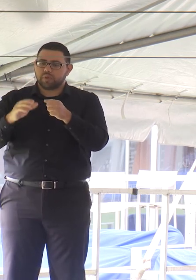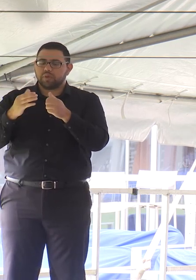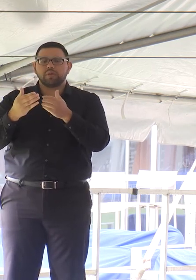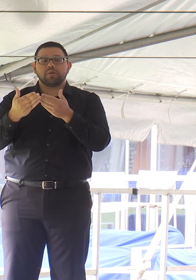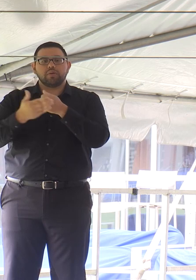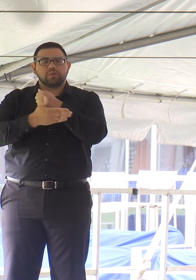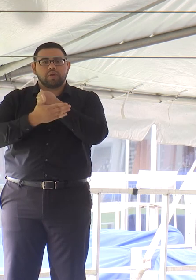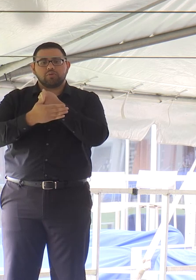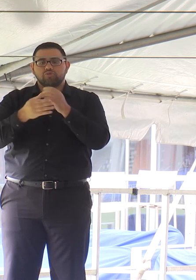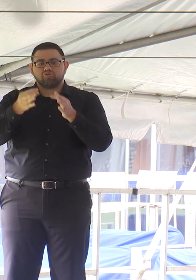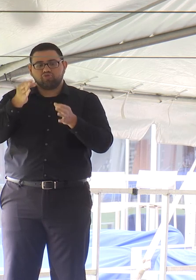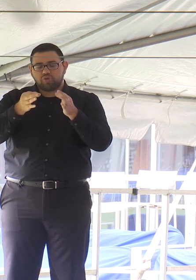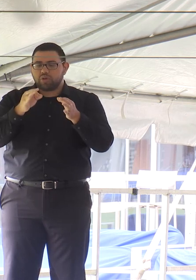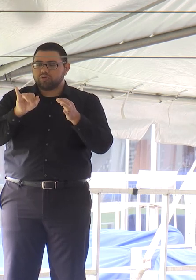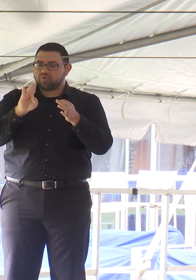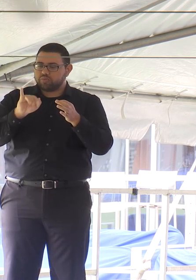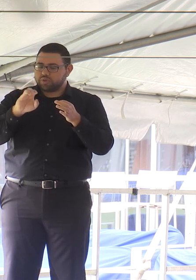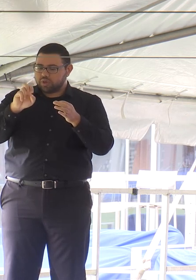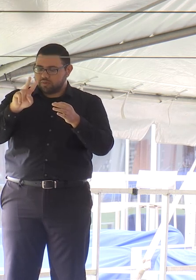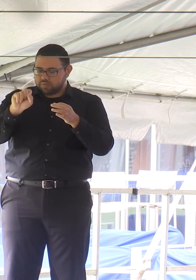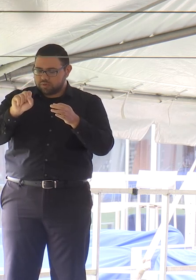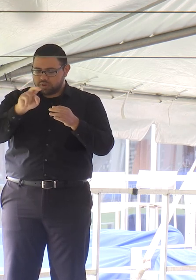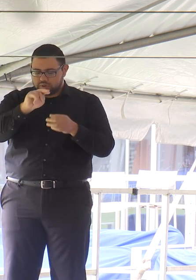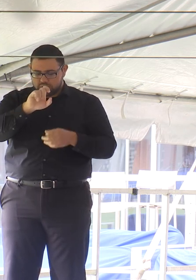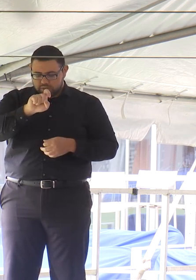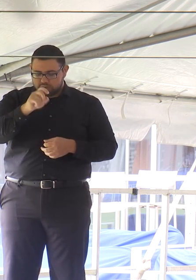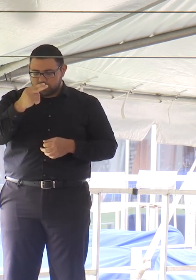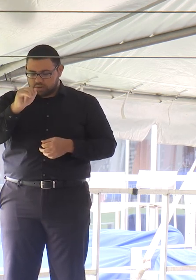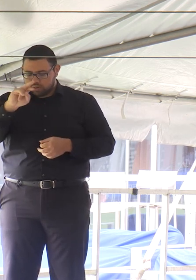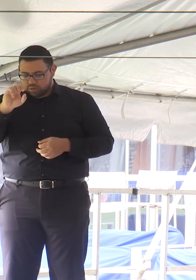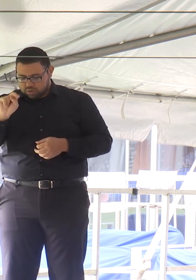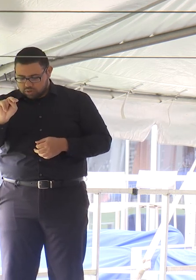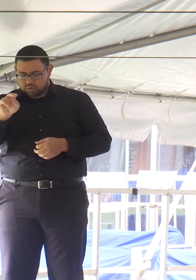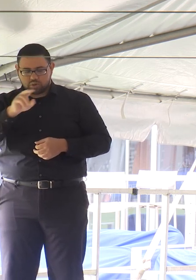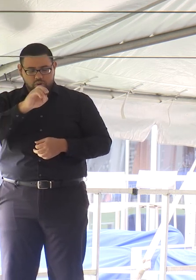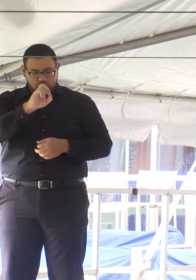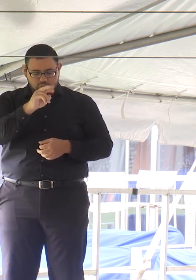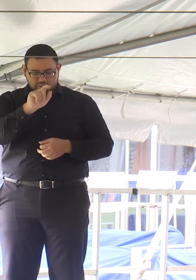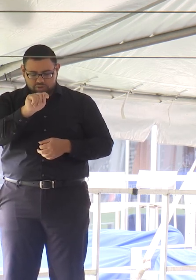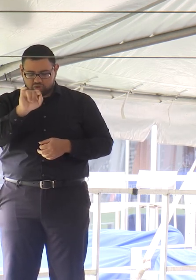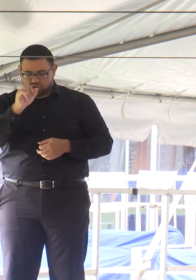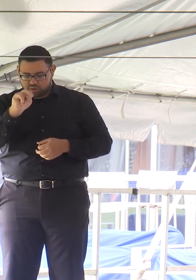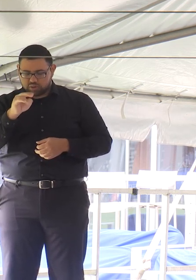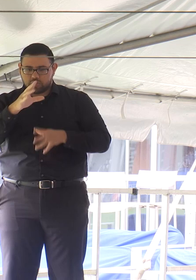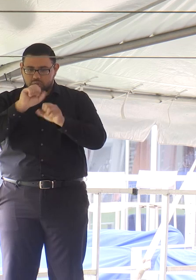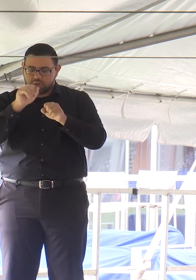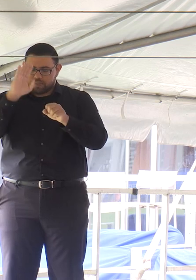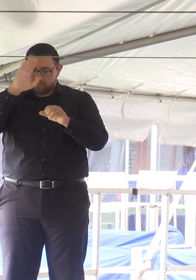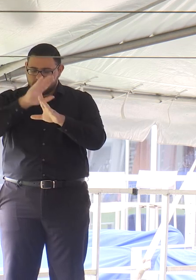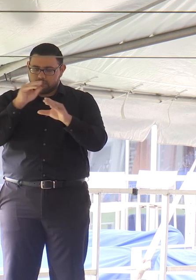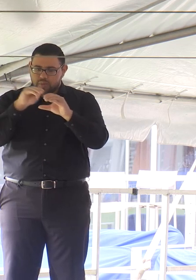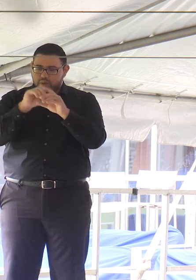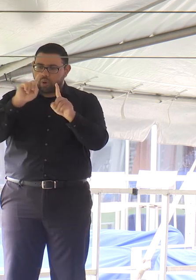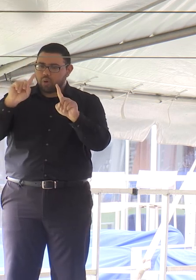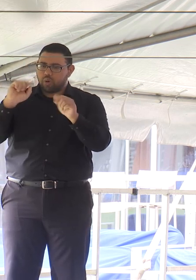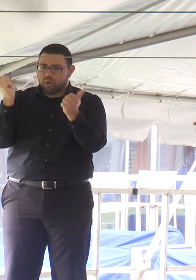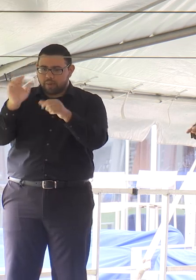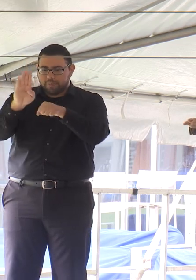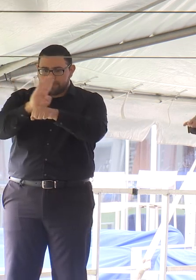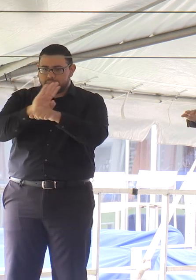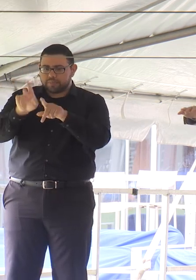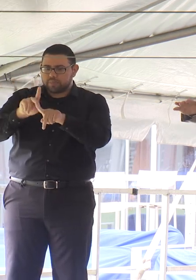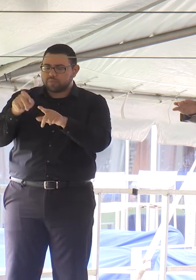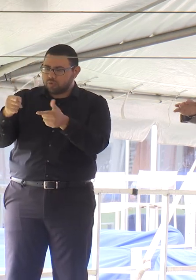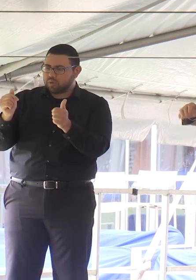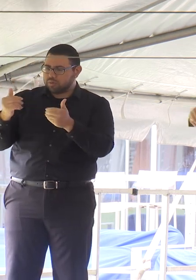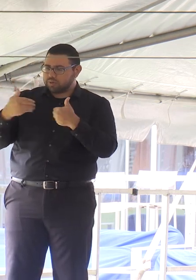judge, Joby Evans would be in there, Nix Harrington, Ernest Johnson, who was president of the bank, all these business people. And I